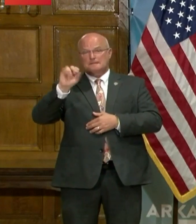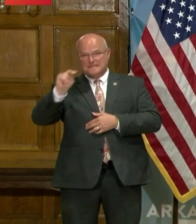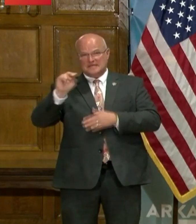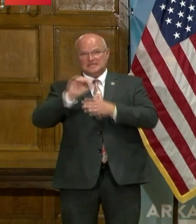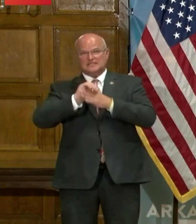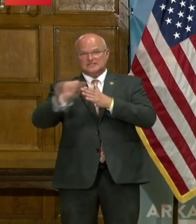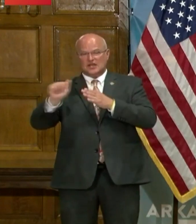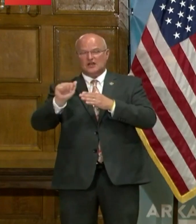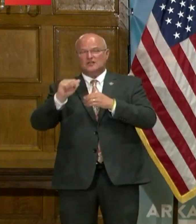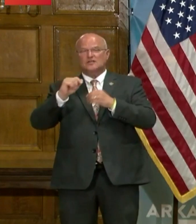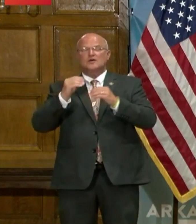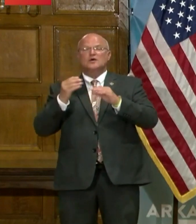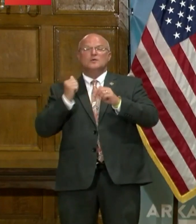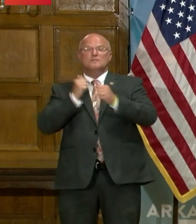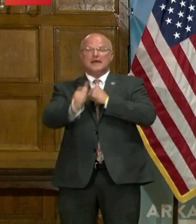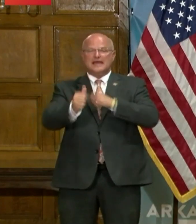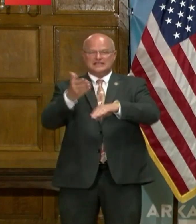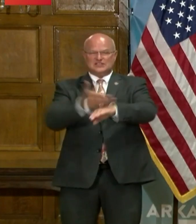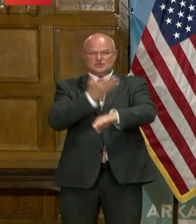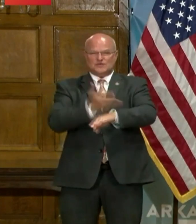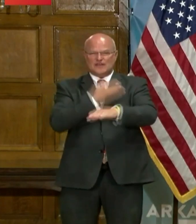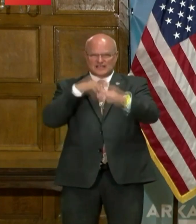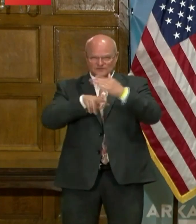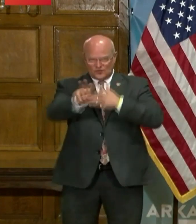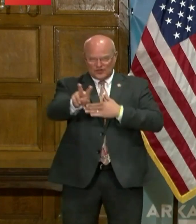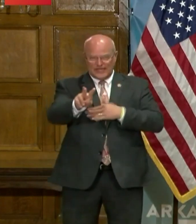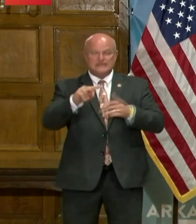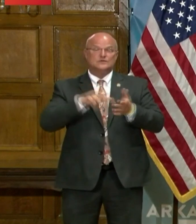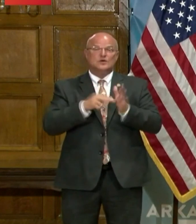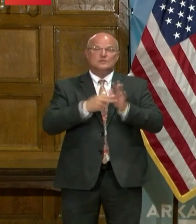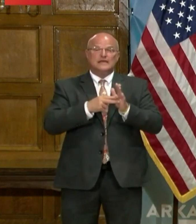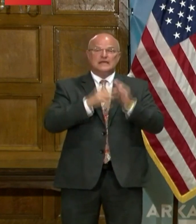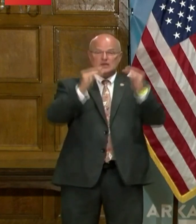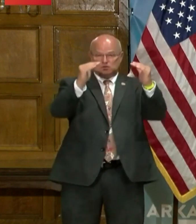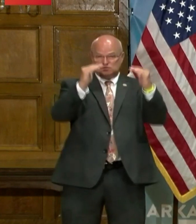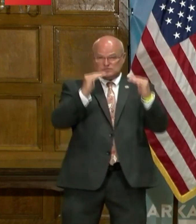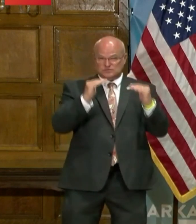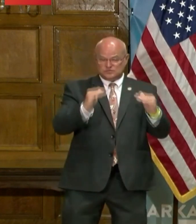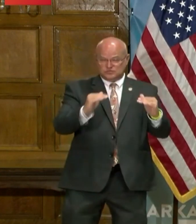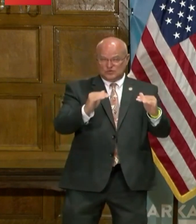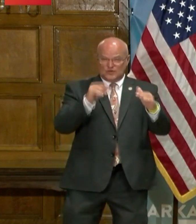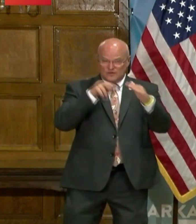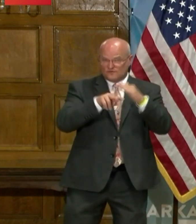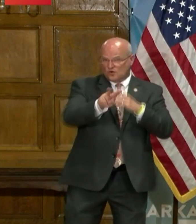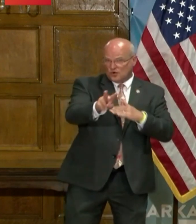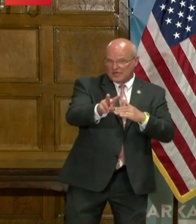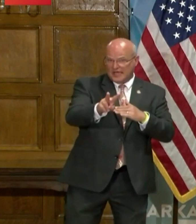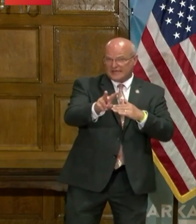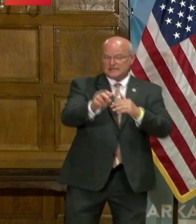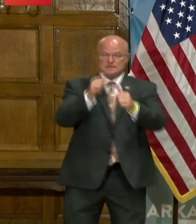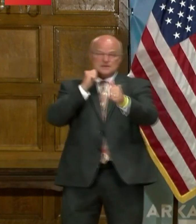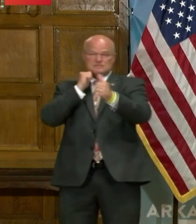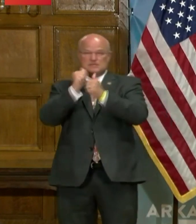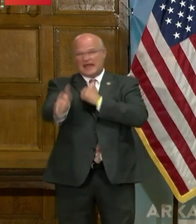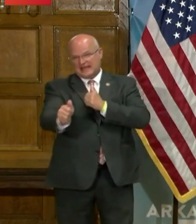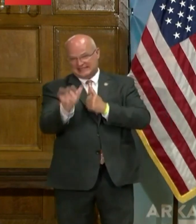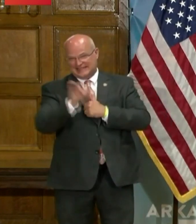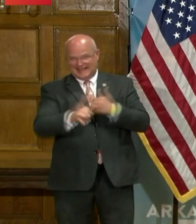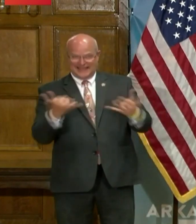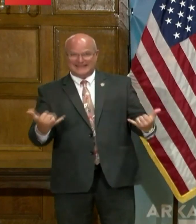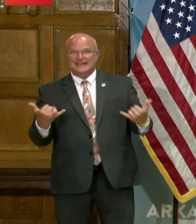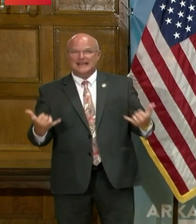the revised forecast. Now, that means we lowered the revenue forecast and we're exceeding that